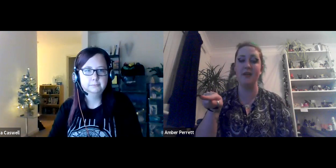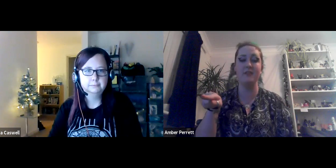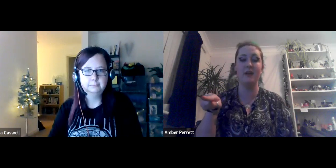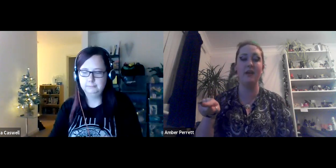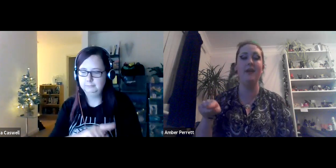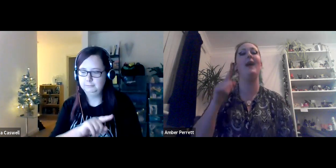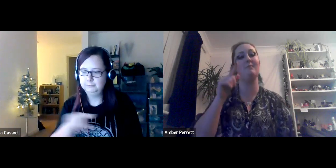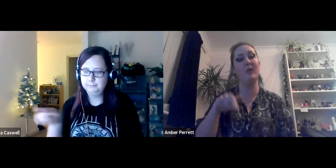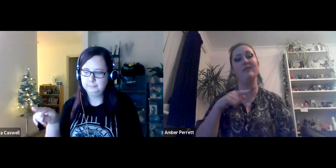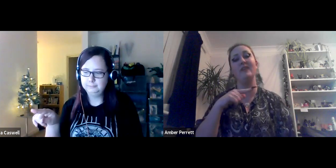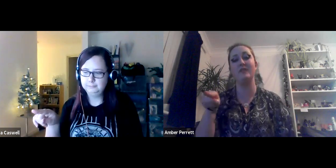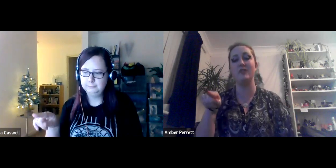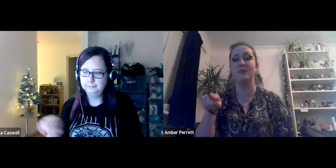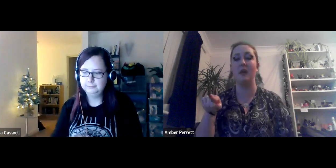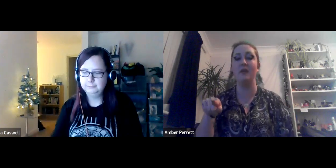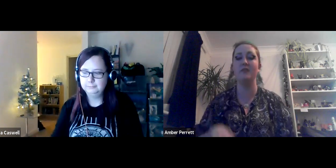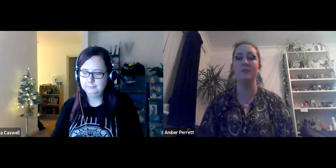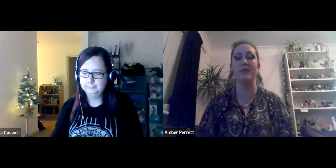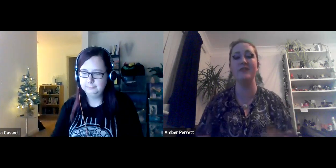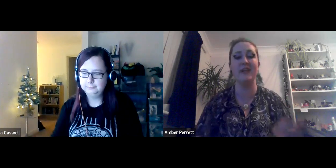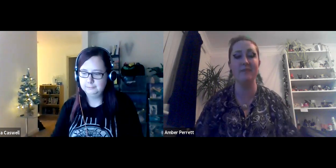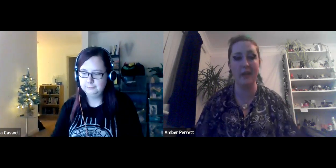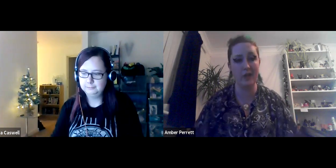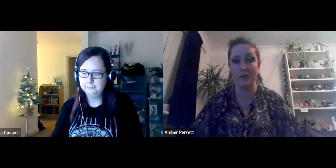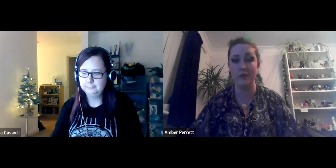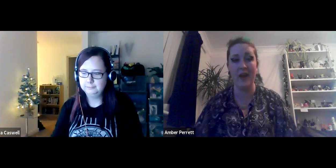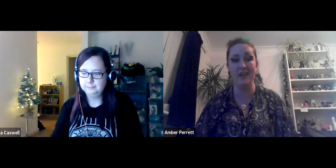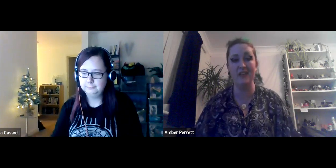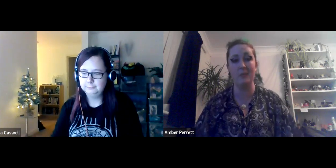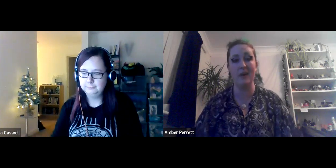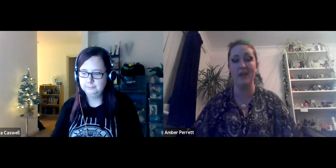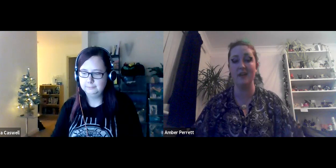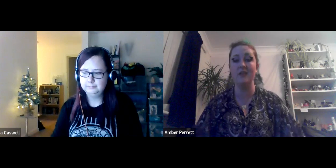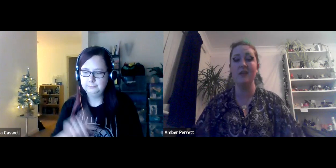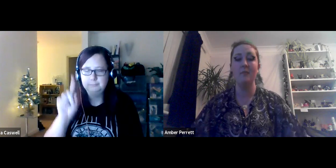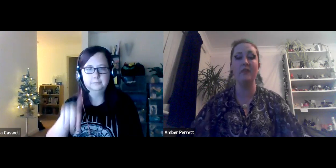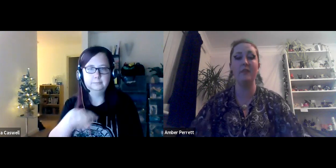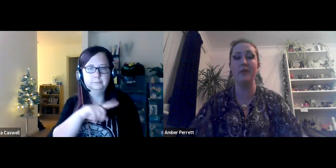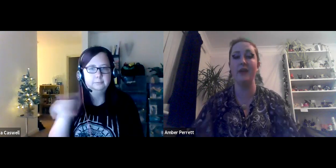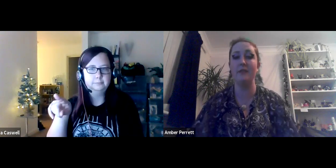minus sign, and positive is just the plus, which obviously like goes for anything you might need positive or negative